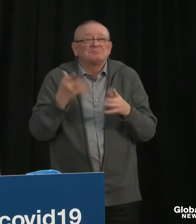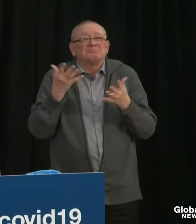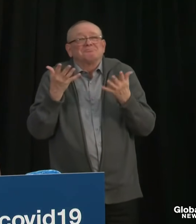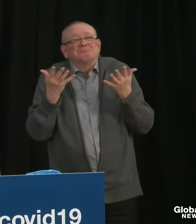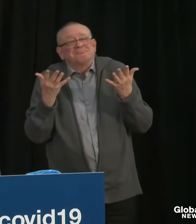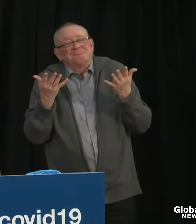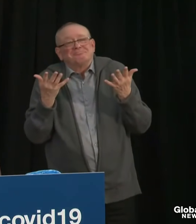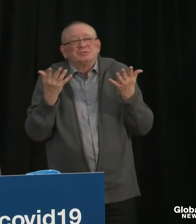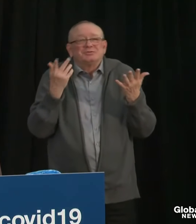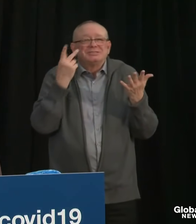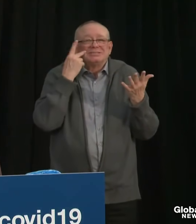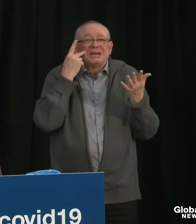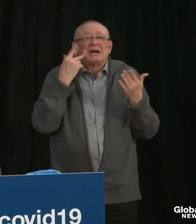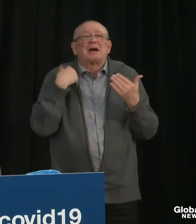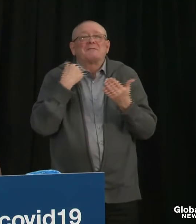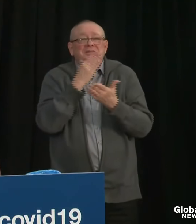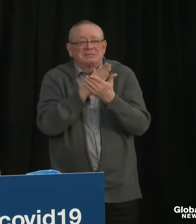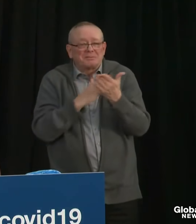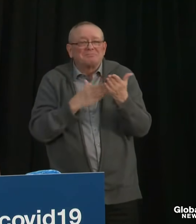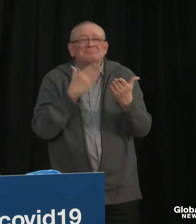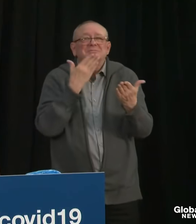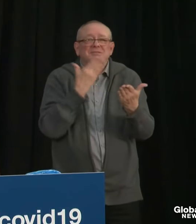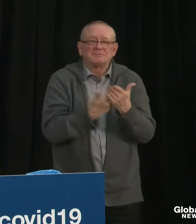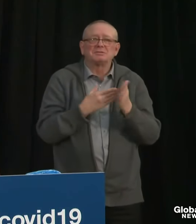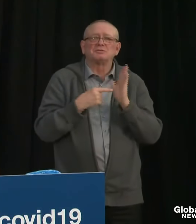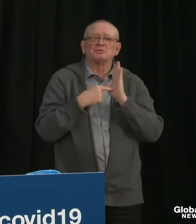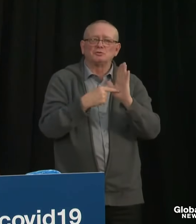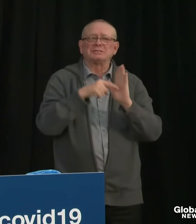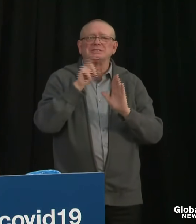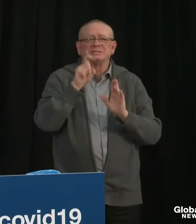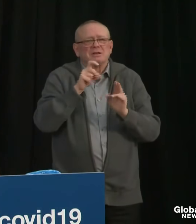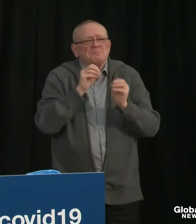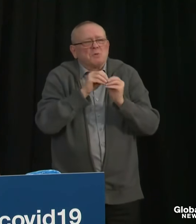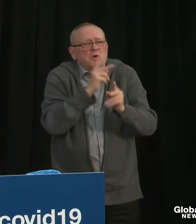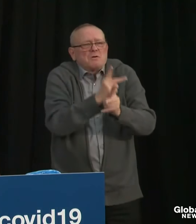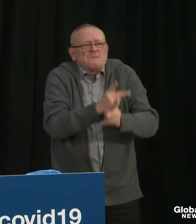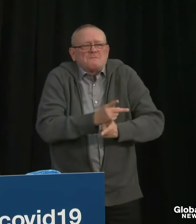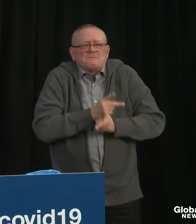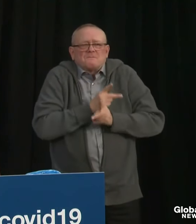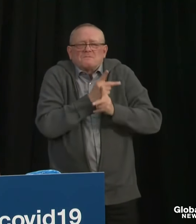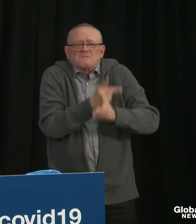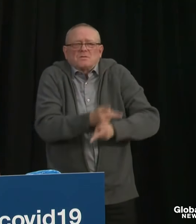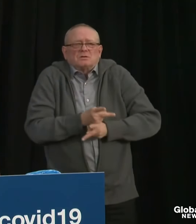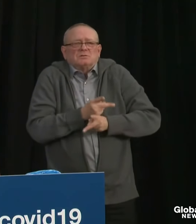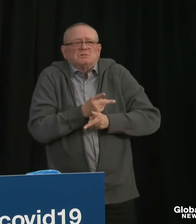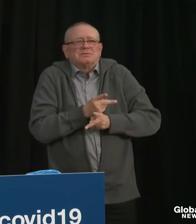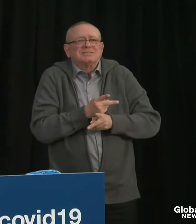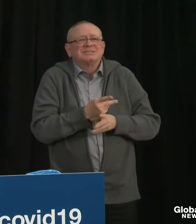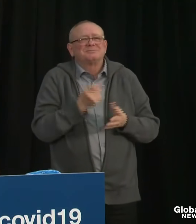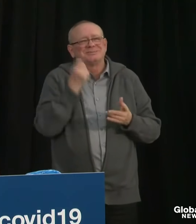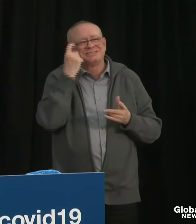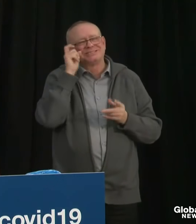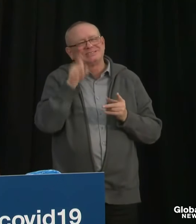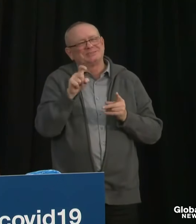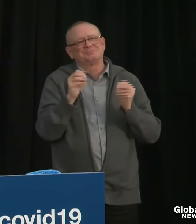think we need to be cautious, but we do need to wait for more evidence to be available before making some final decisions.